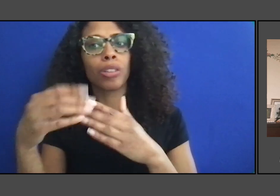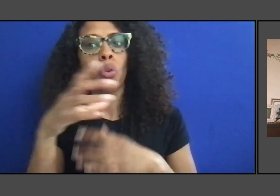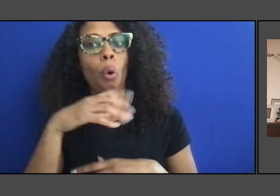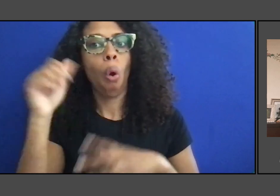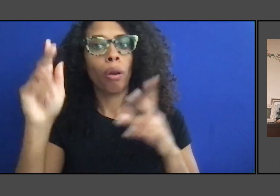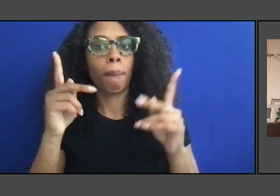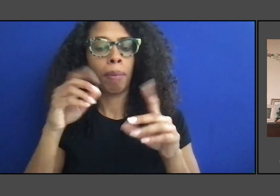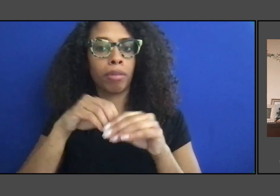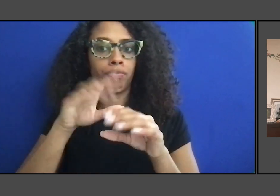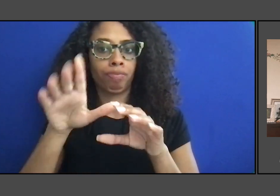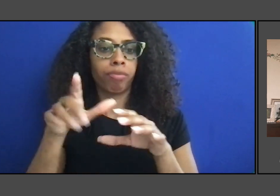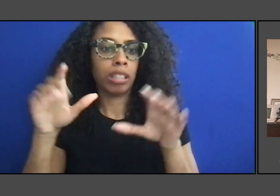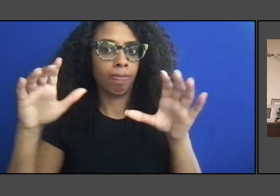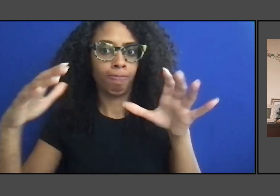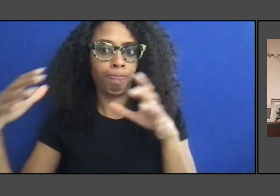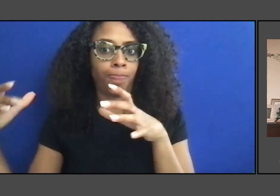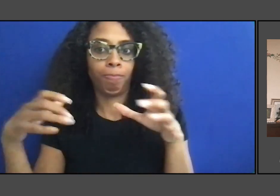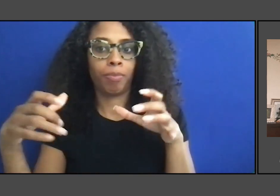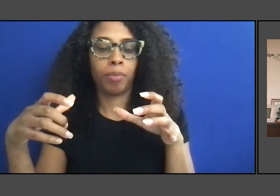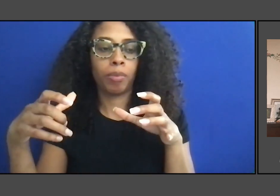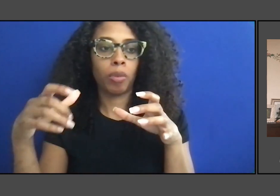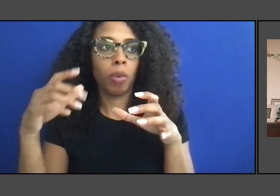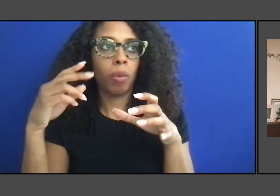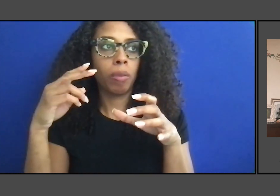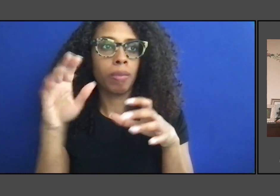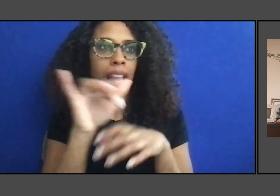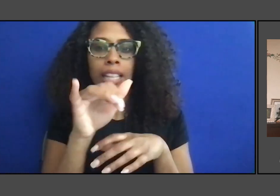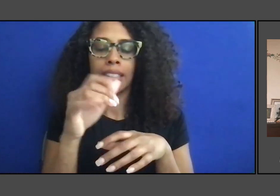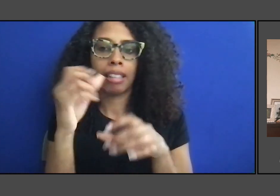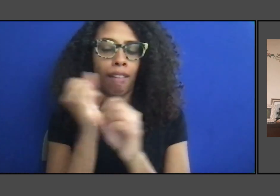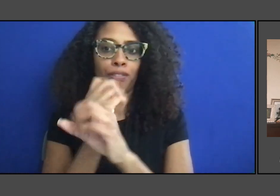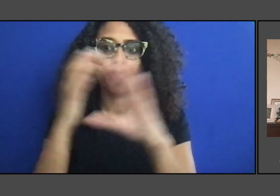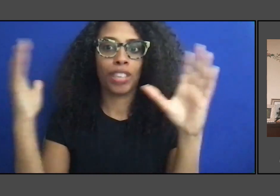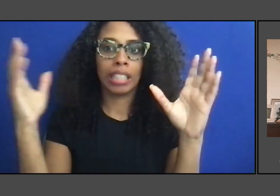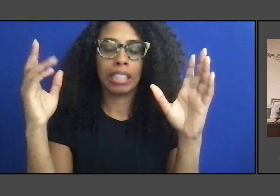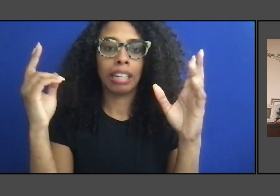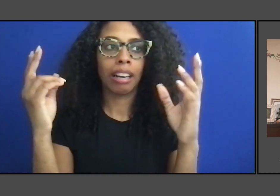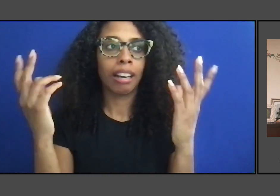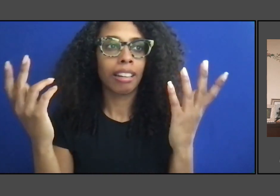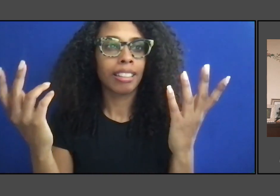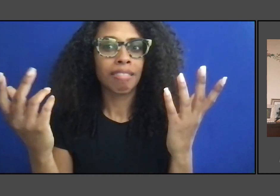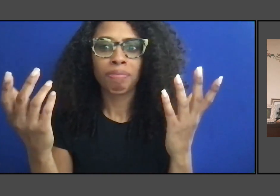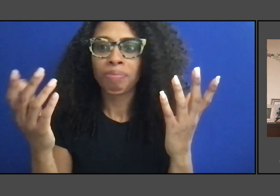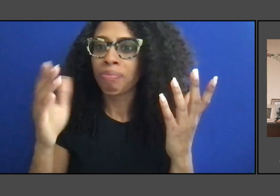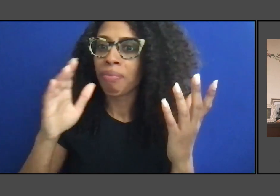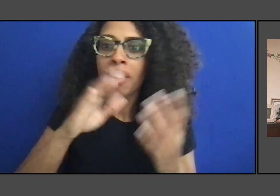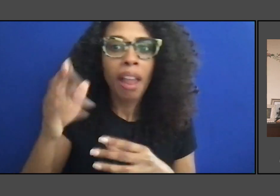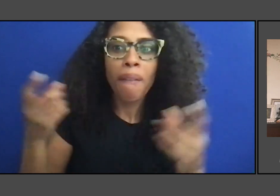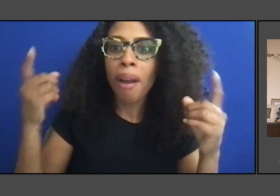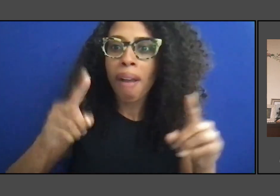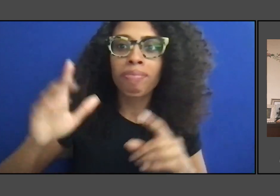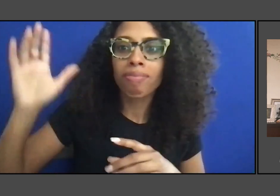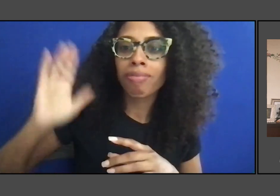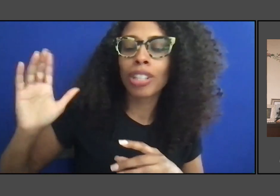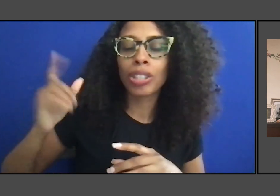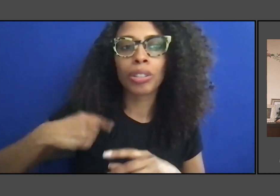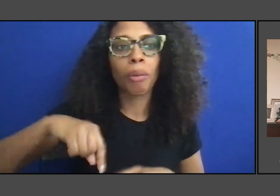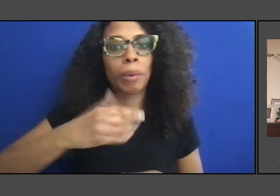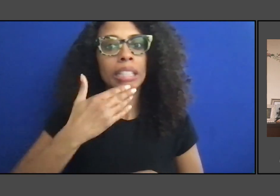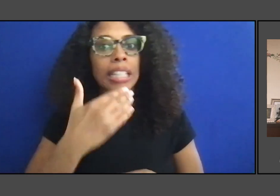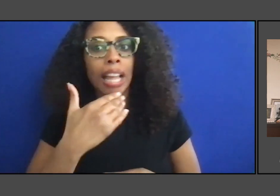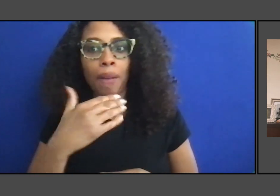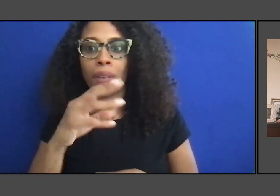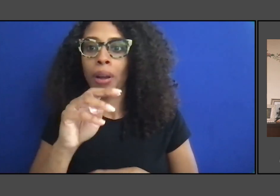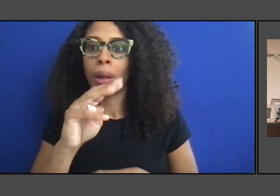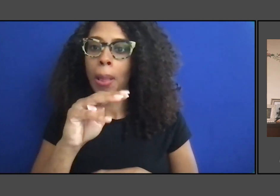not like this. Um, and, we're just so grateful, to Mellon for doing that, and to you, Elizabeth,